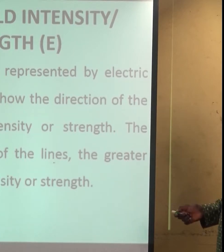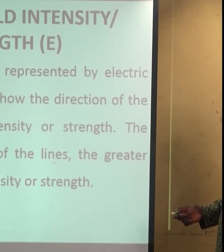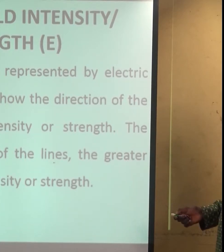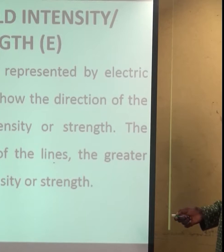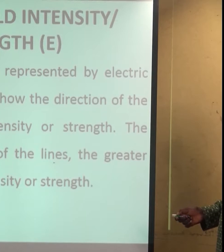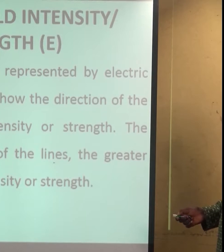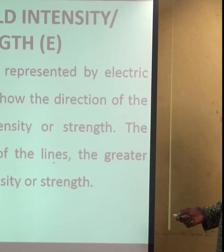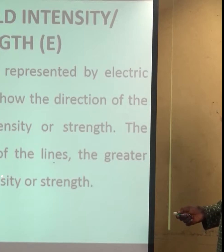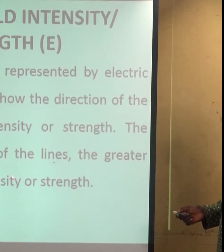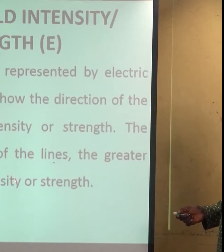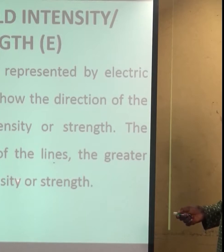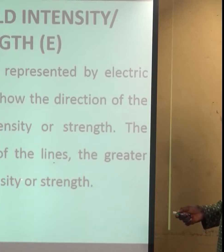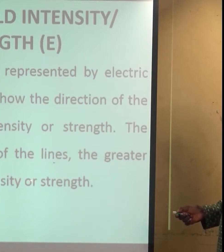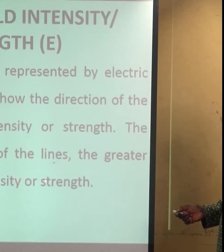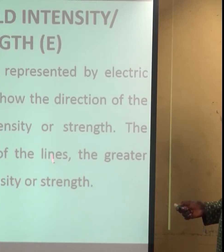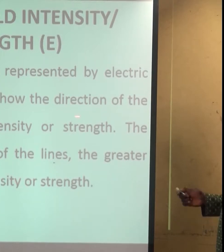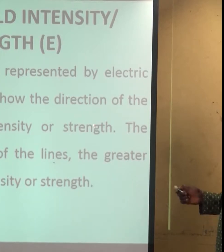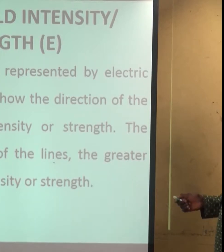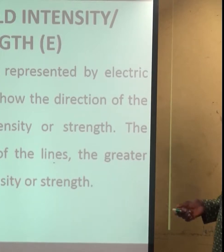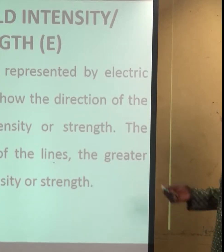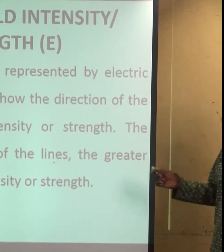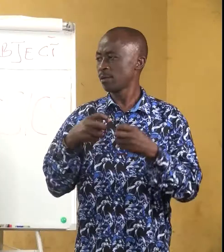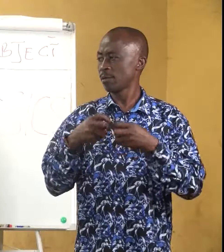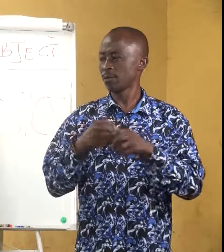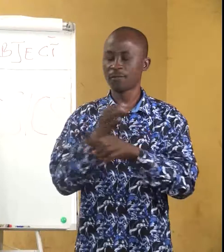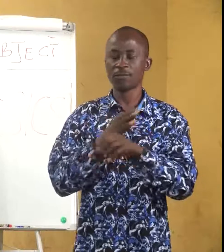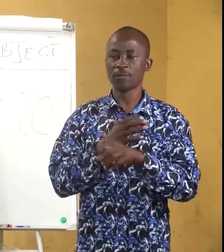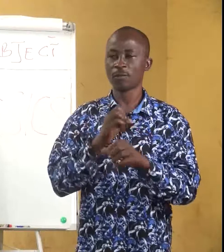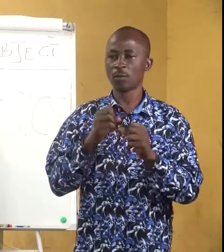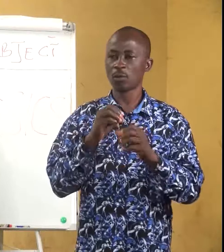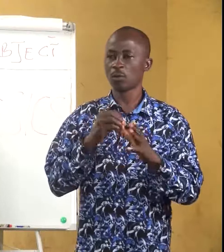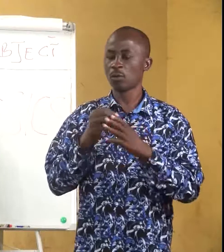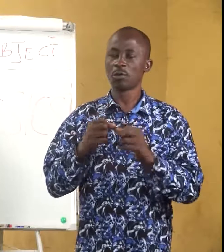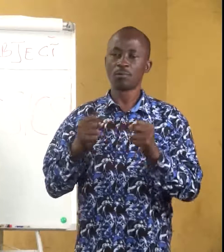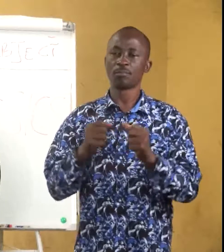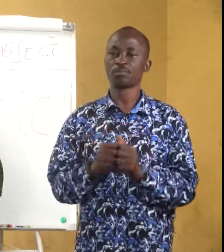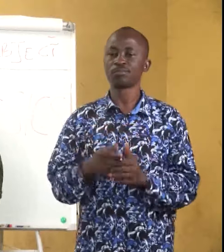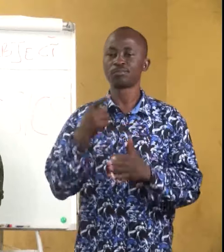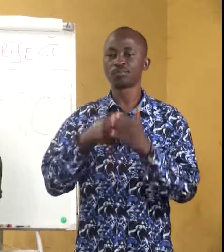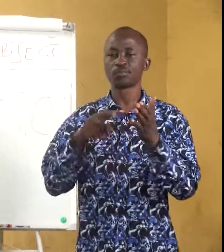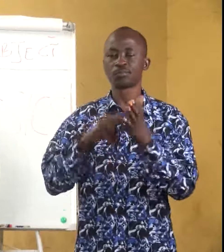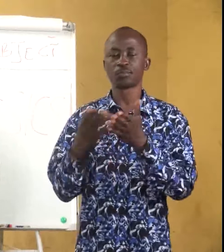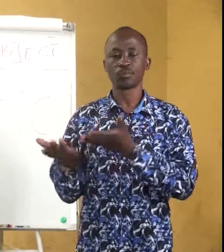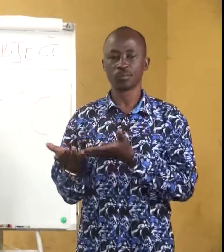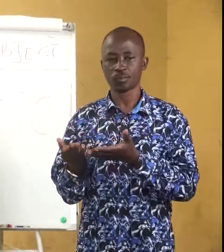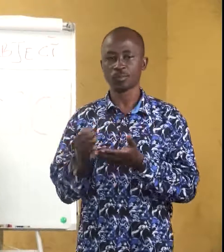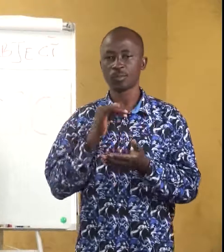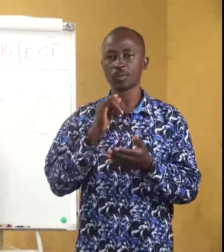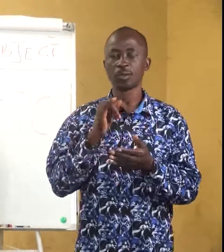the electric field intensity or strength. Now what it means here is that lines are used